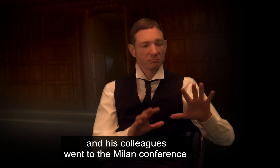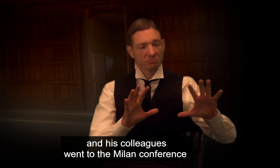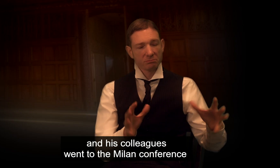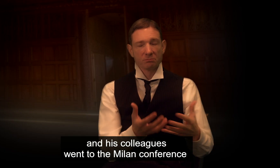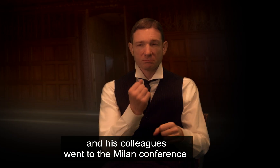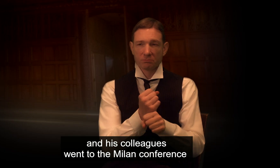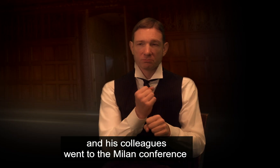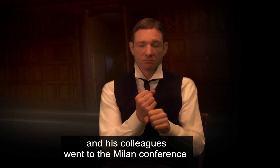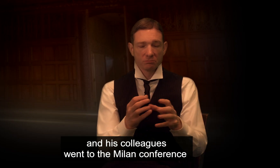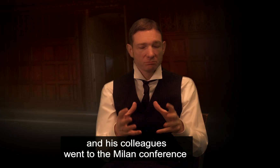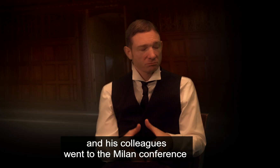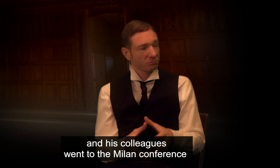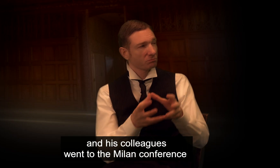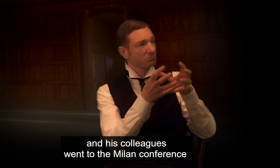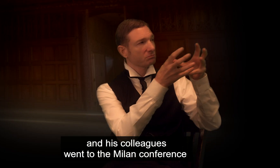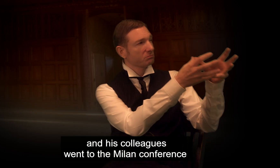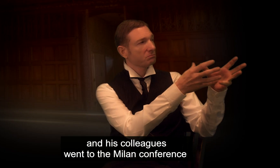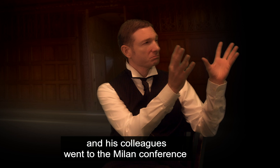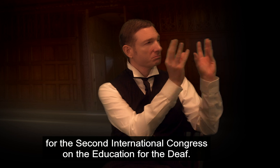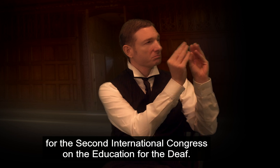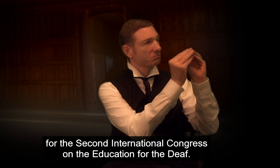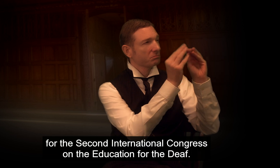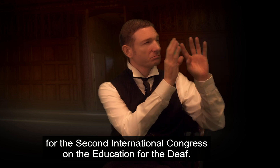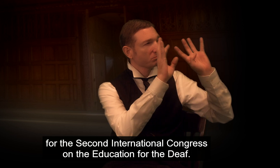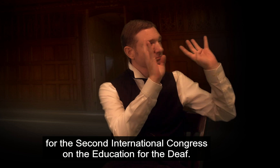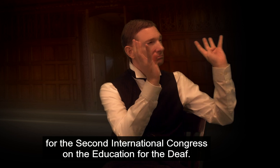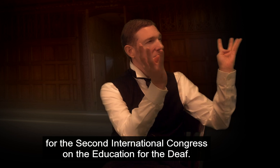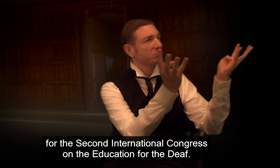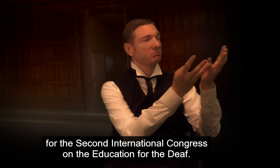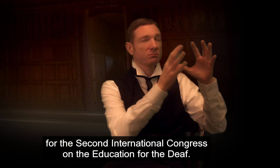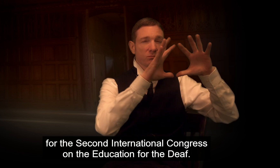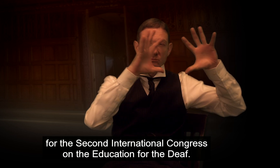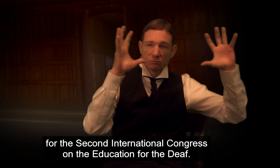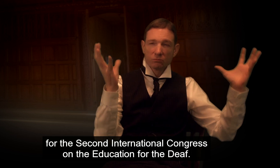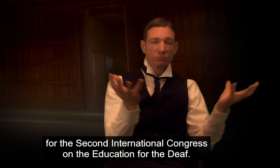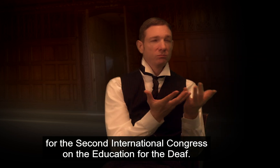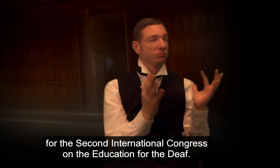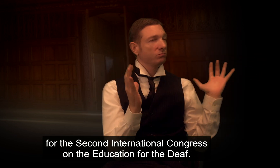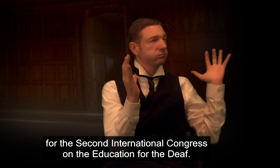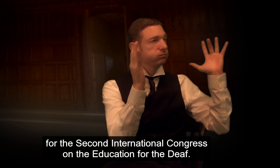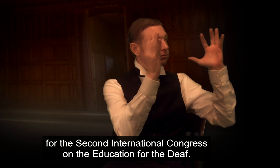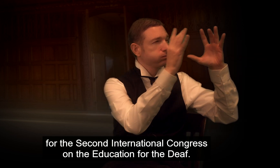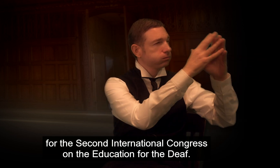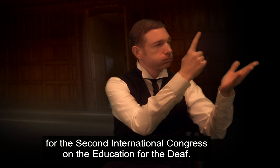and his colleagues went to the Milan Conference for the Second International Congress on the Education for the